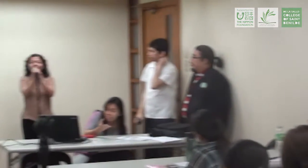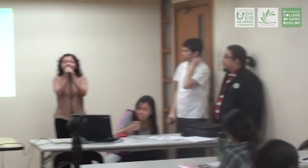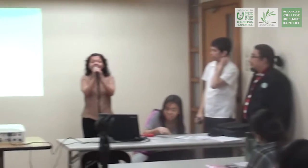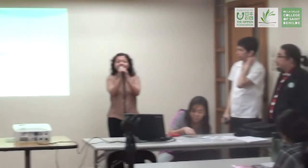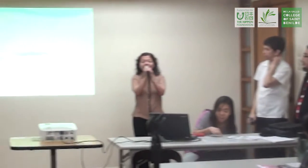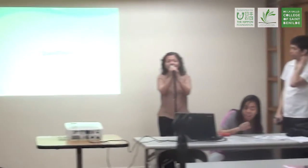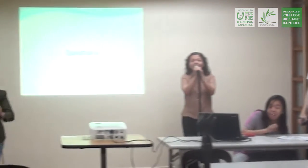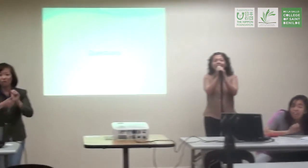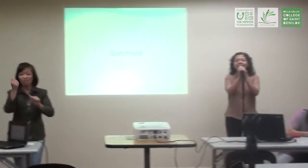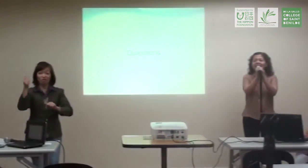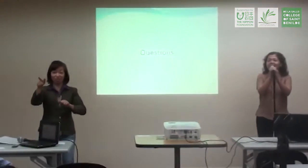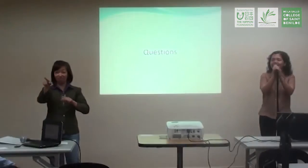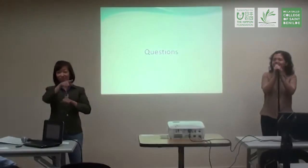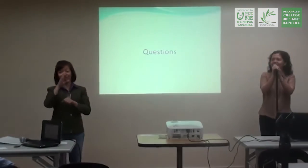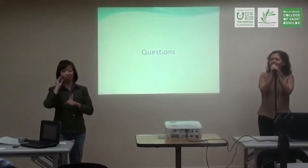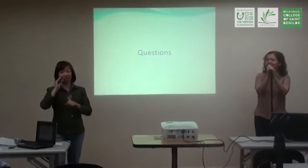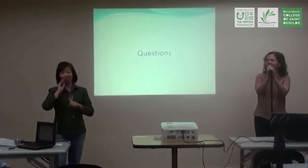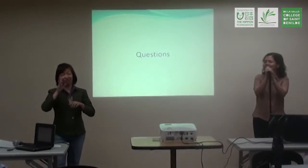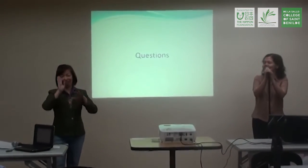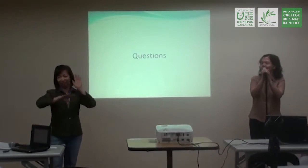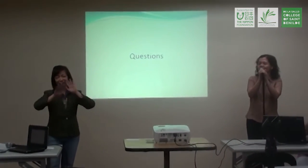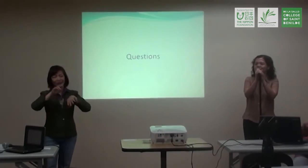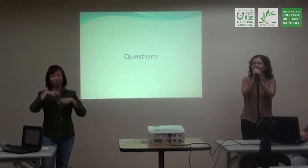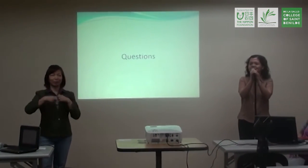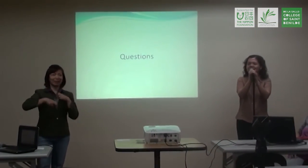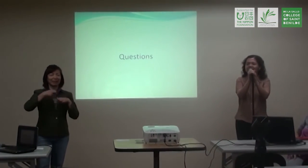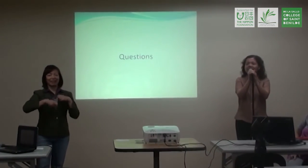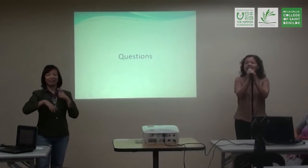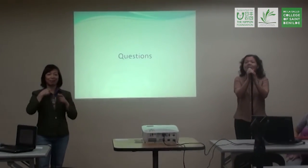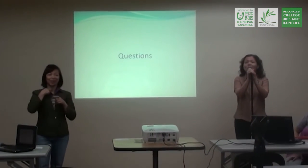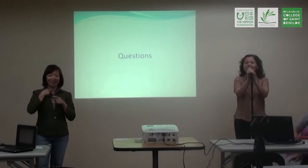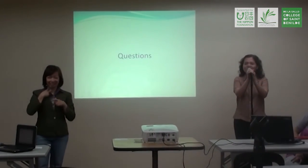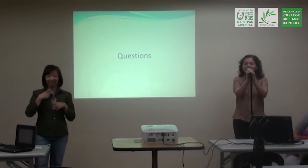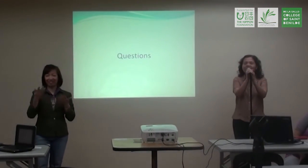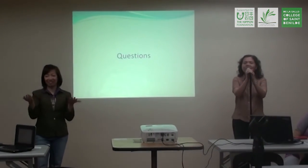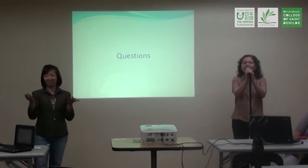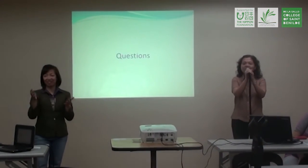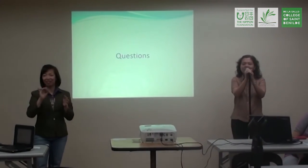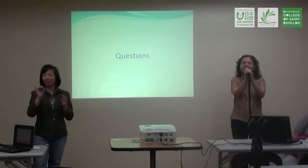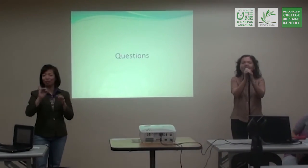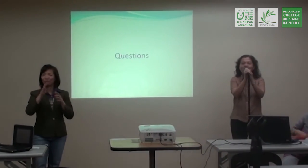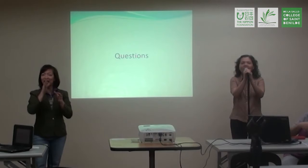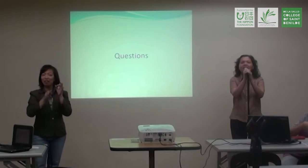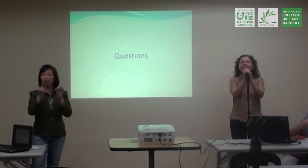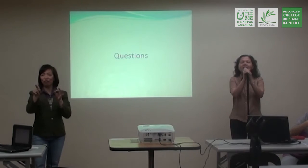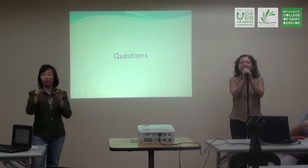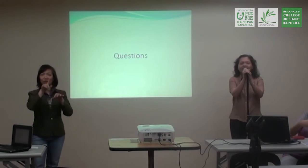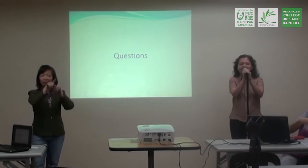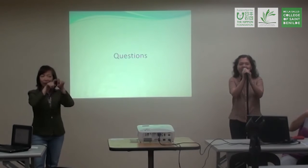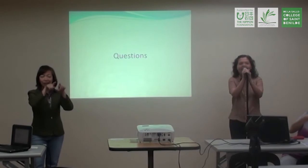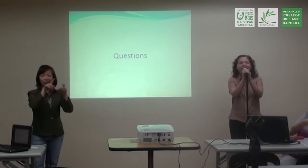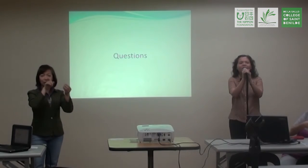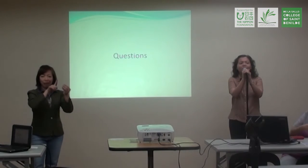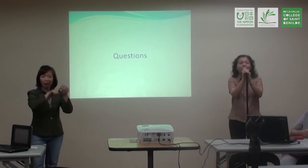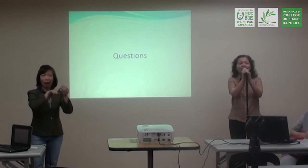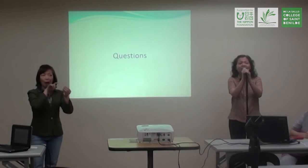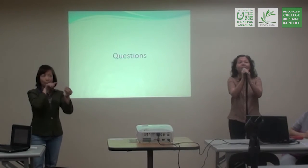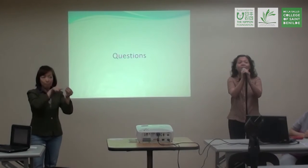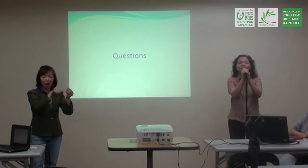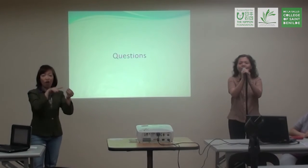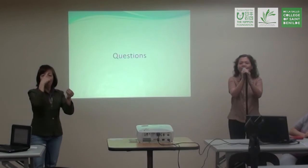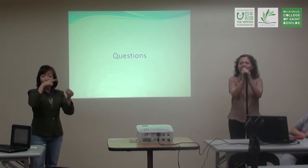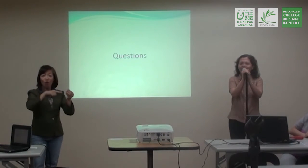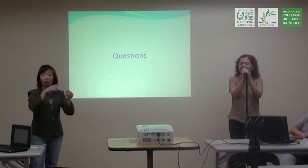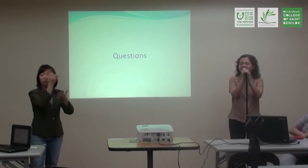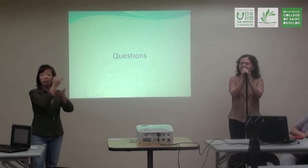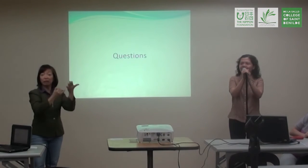you experience difficulty in answering tests or surveys, especially if these are designed for